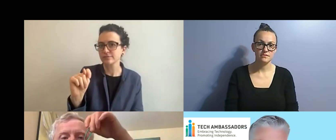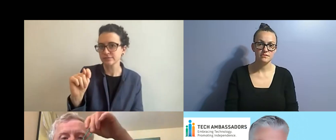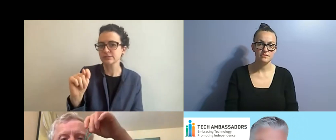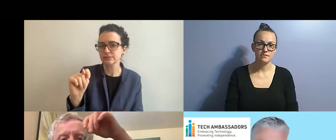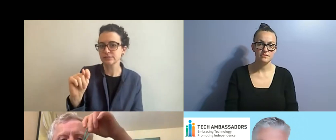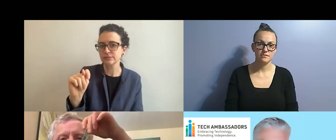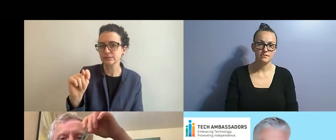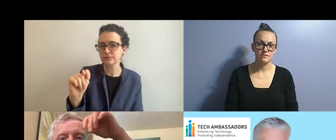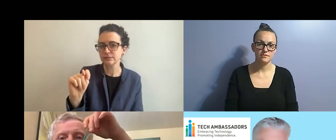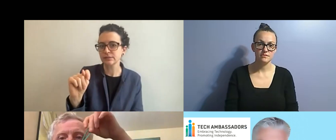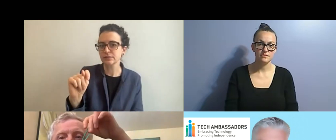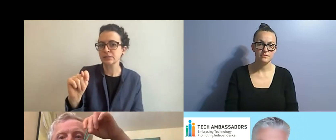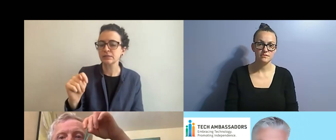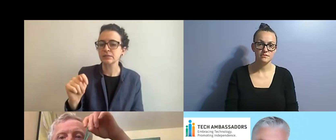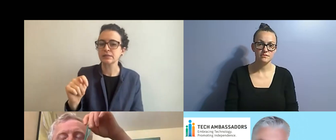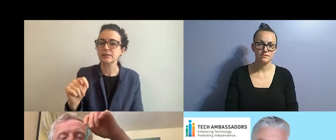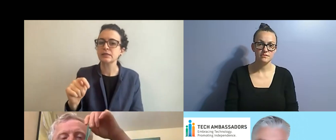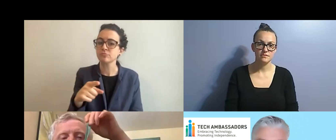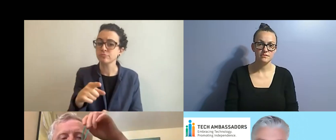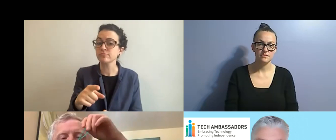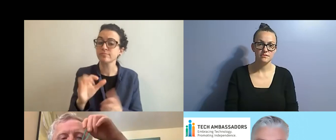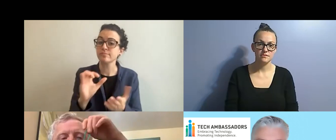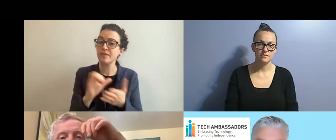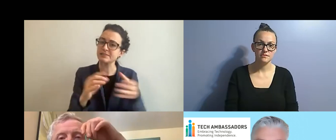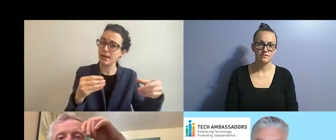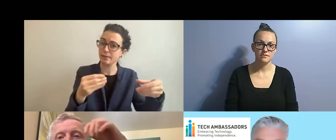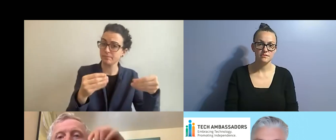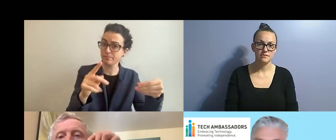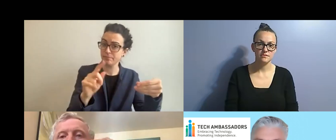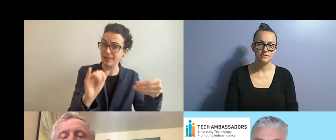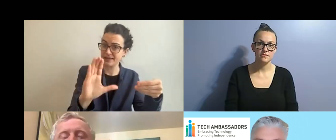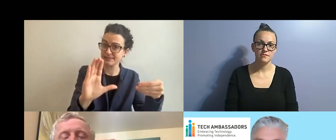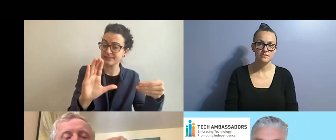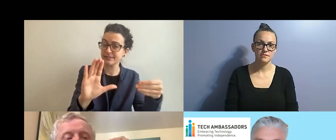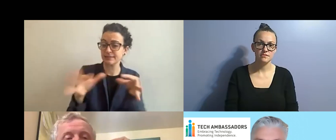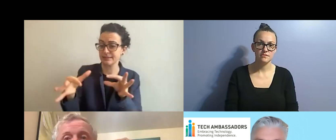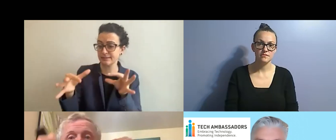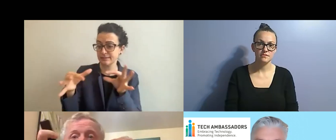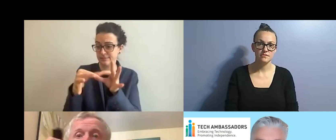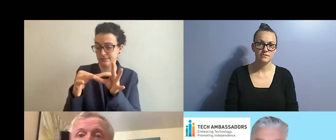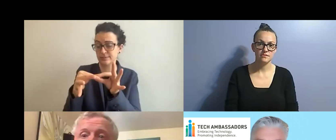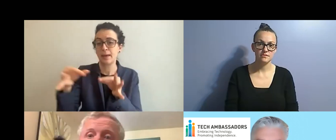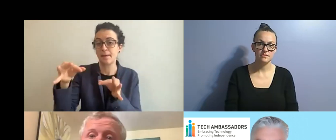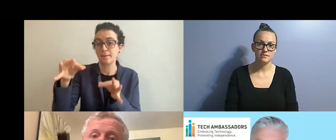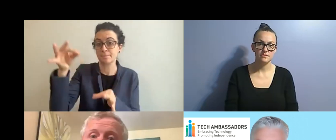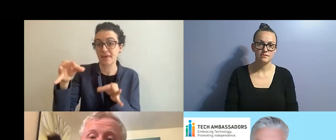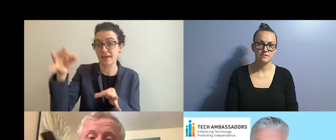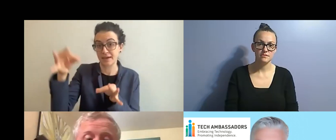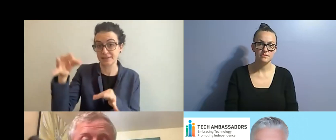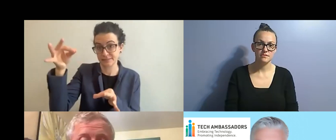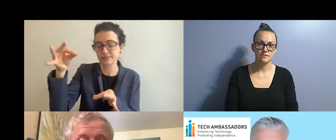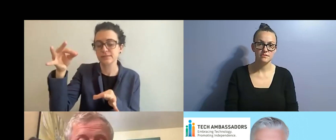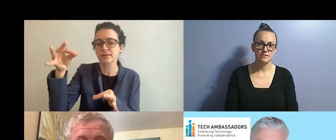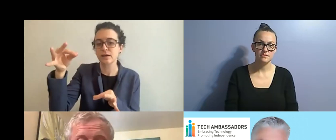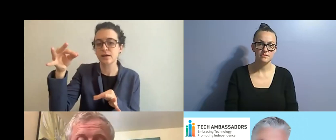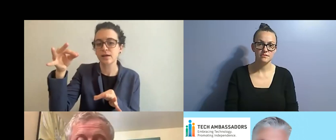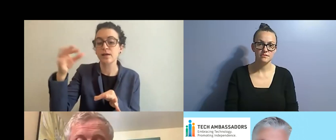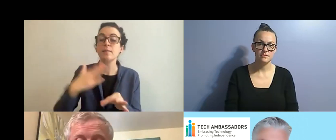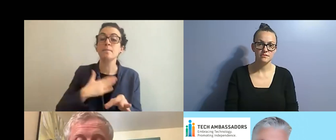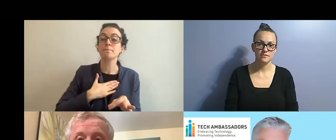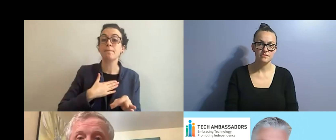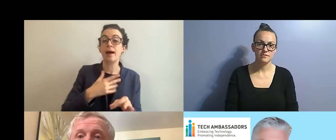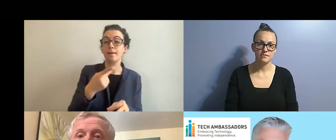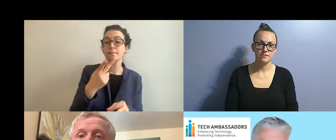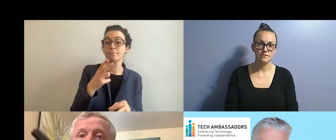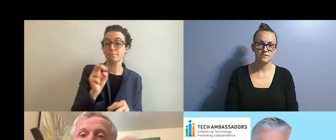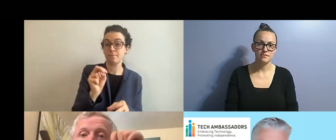It's kind of like plastic, and put the dot on it. So I could use this pen friend and